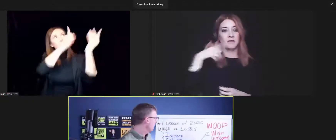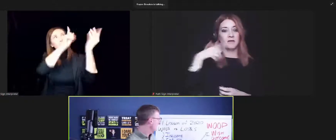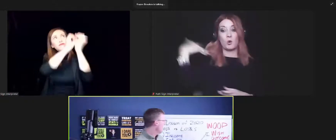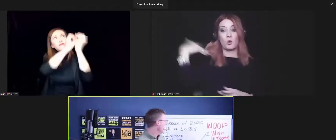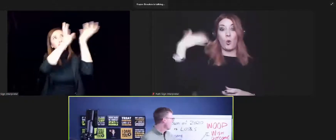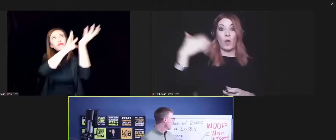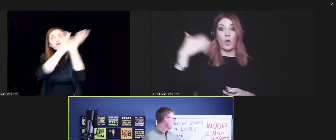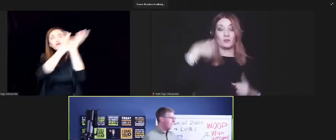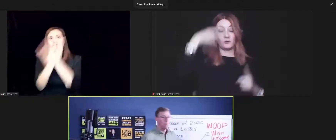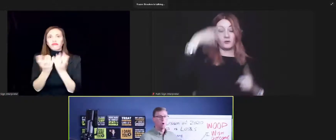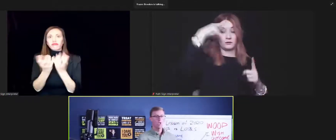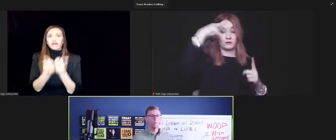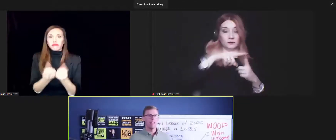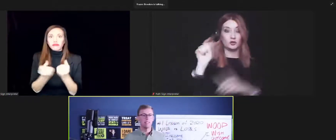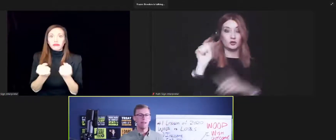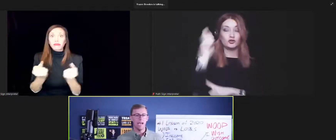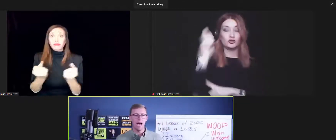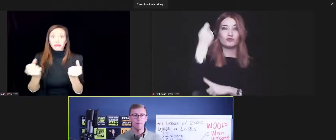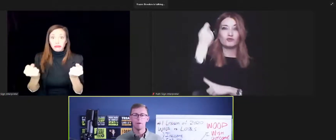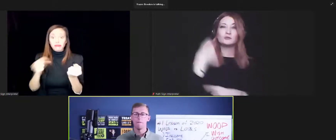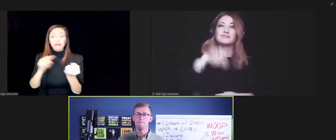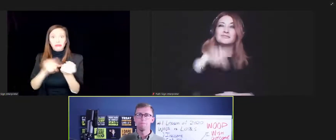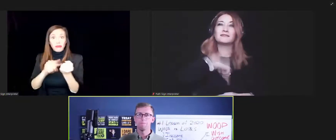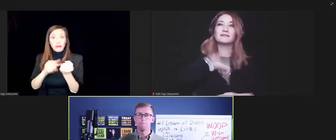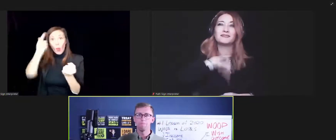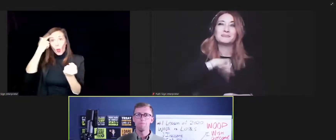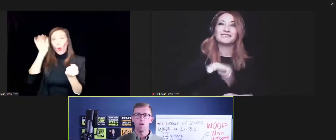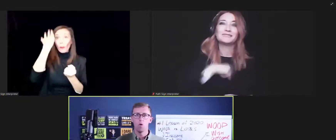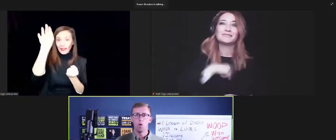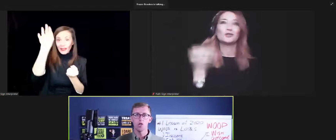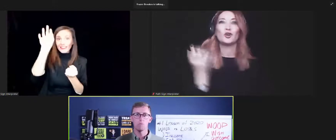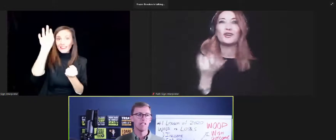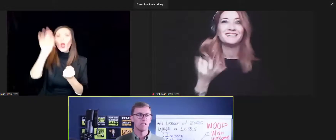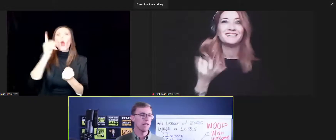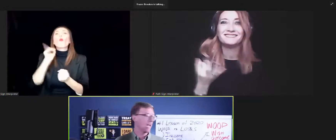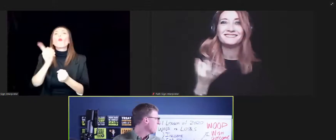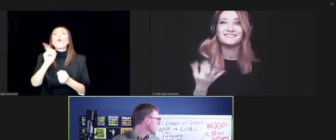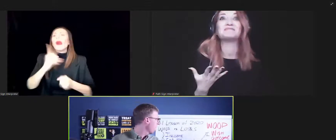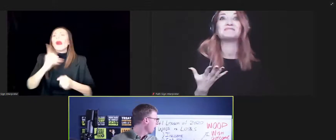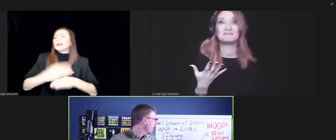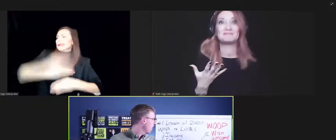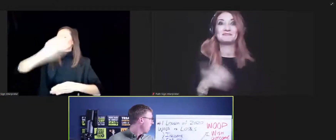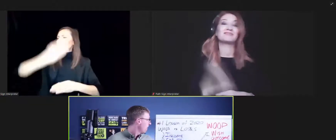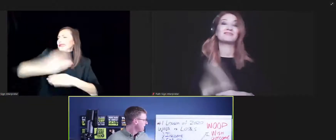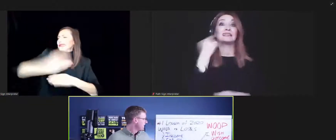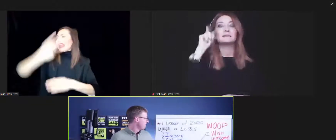there? And what's the plan to make it happen? What's the plan to make it happen?